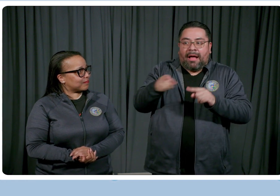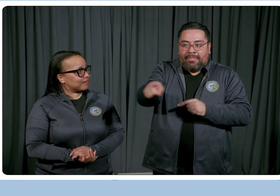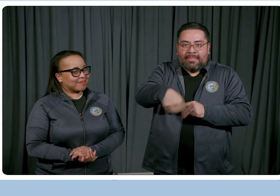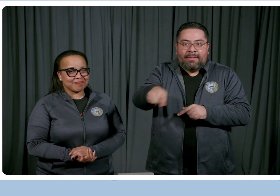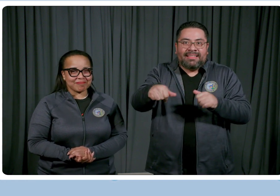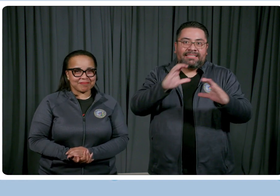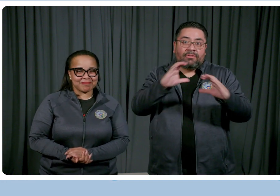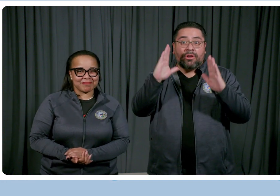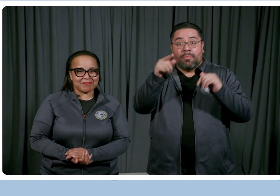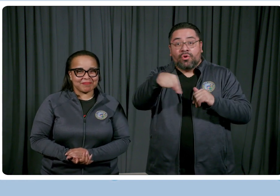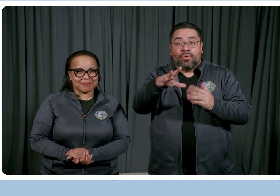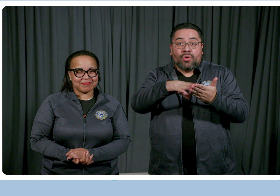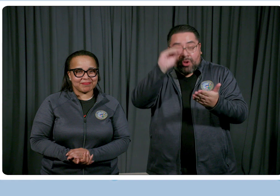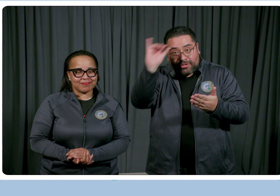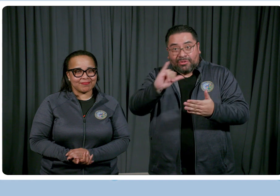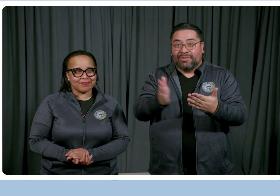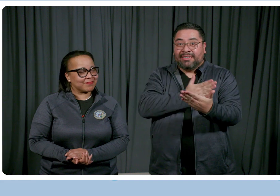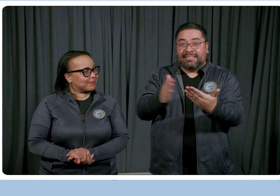this conversation and hope you do too.